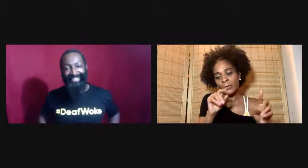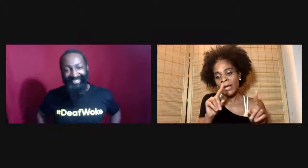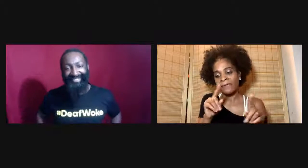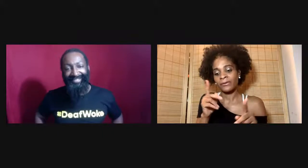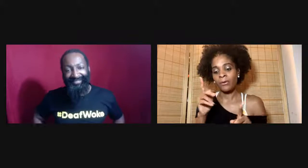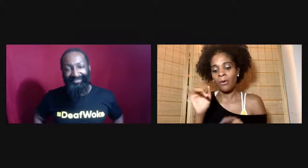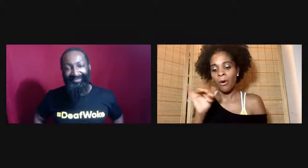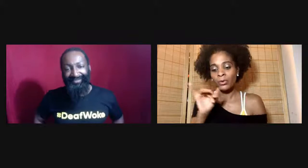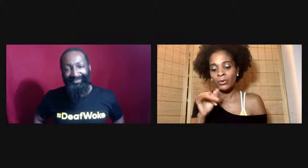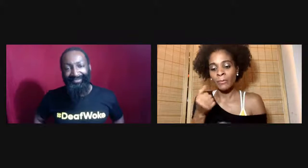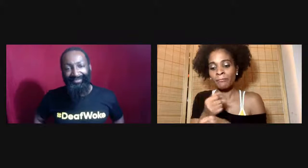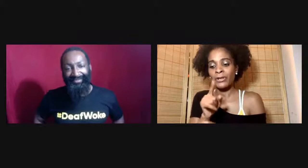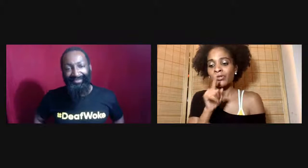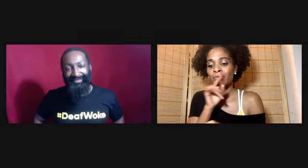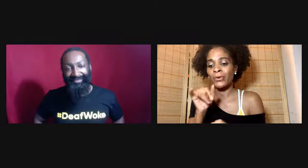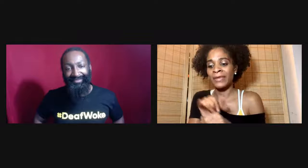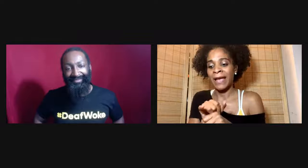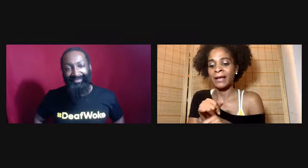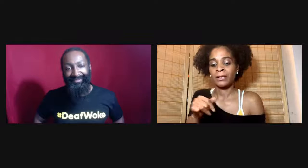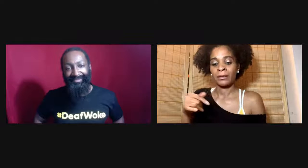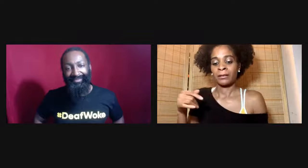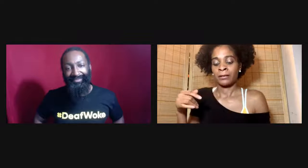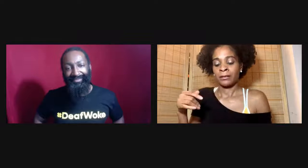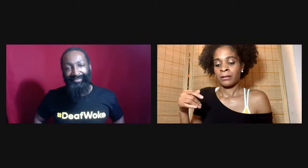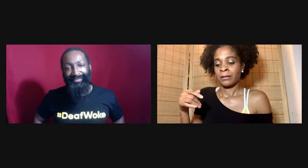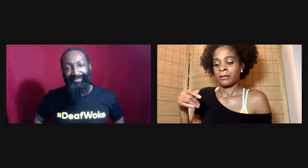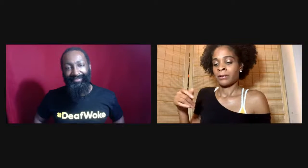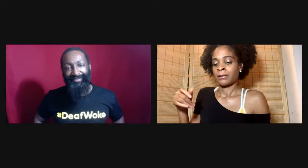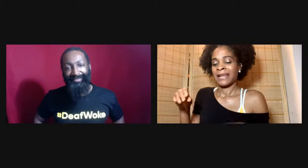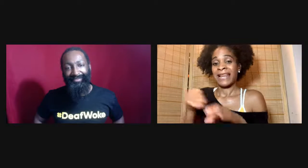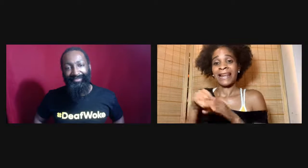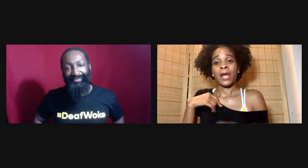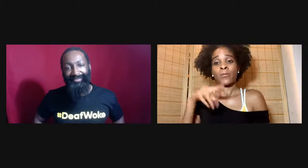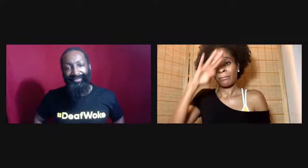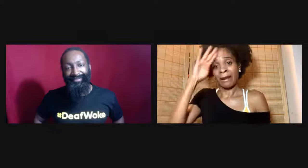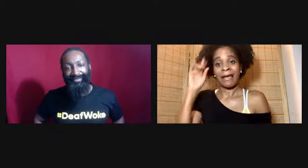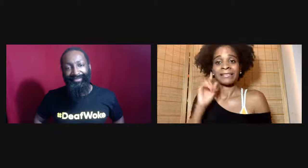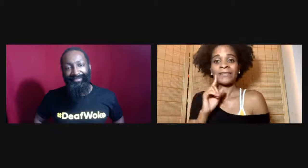So you were Miss Black Deaf MSD. So you won that